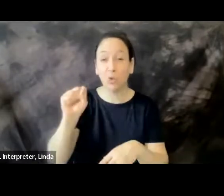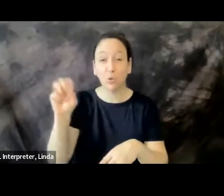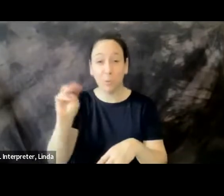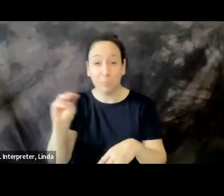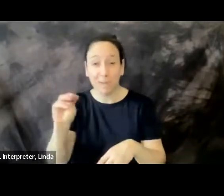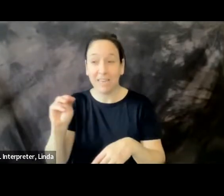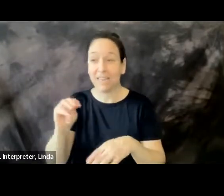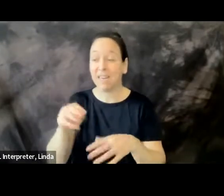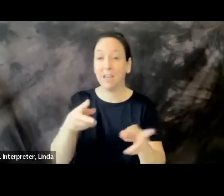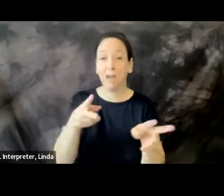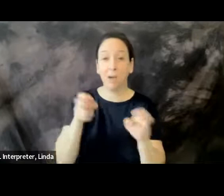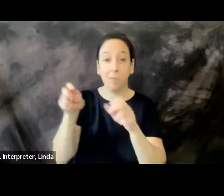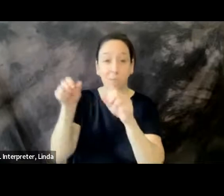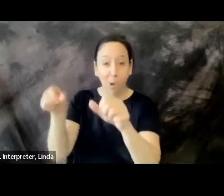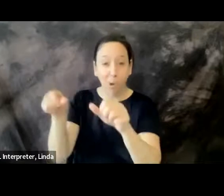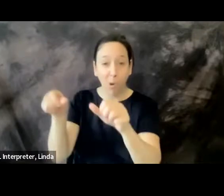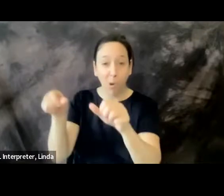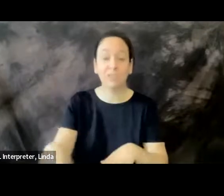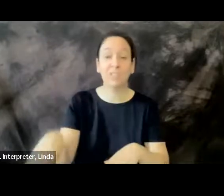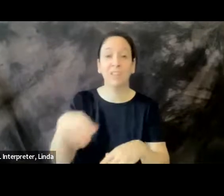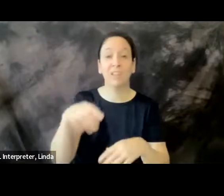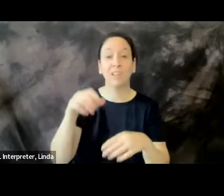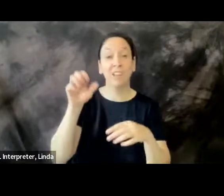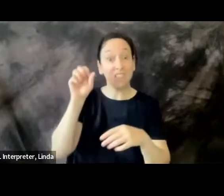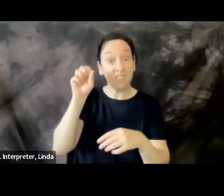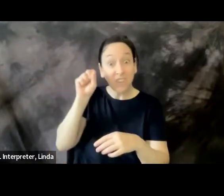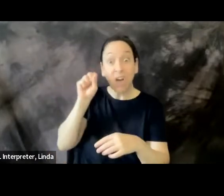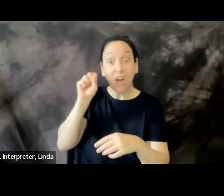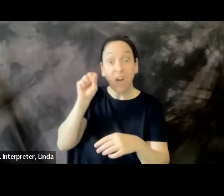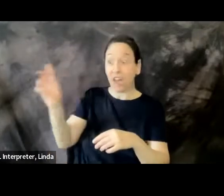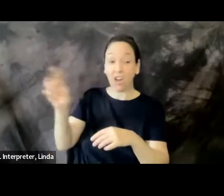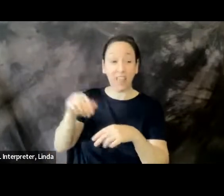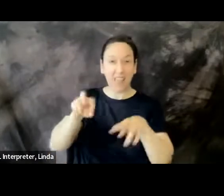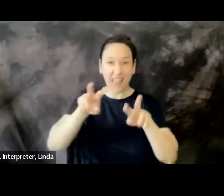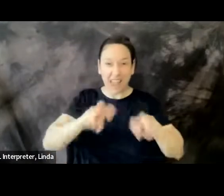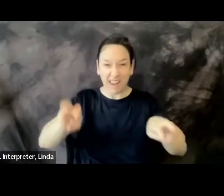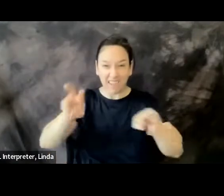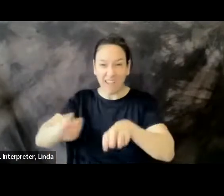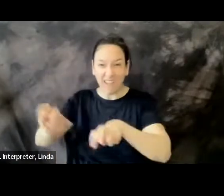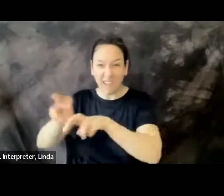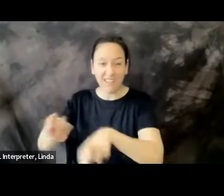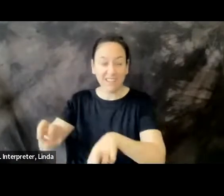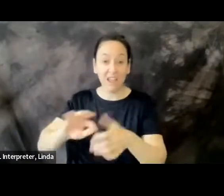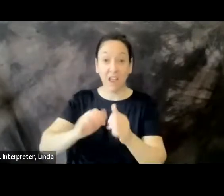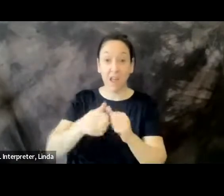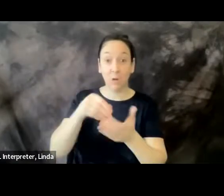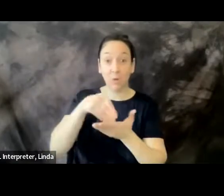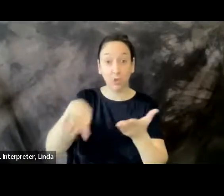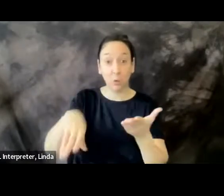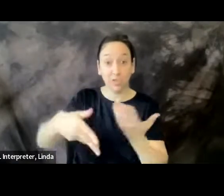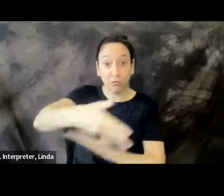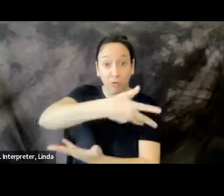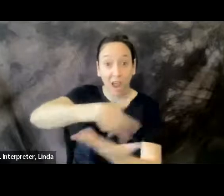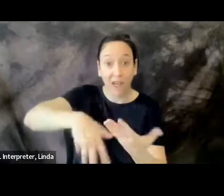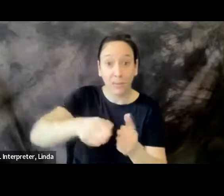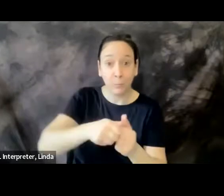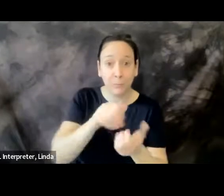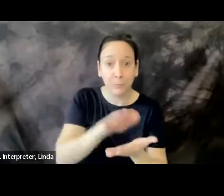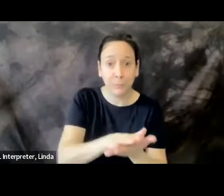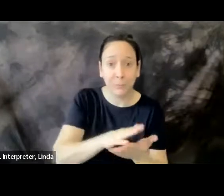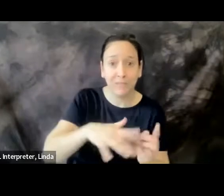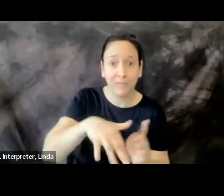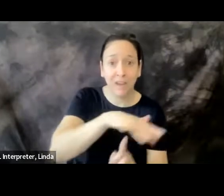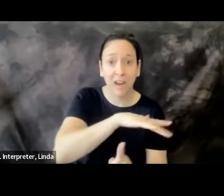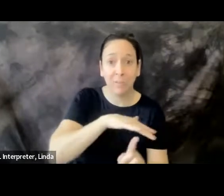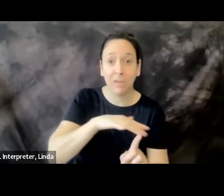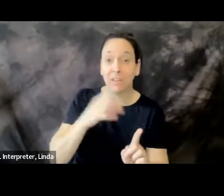make, software that might analyze the ways in which students are interacting with their school environment, how much attention they are paying